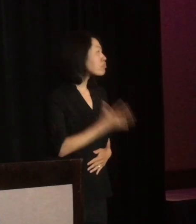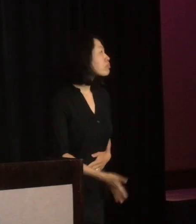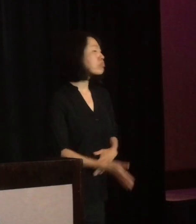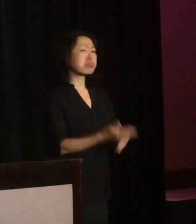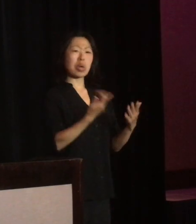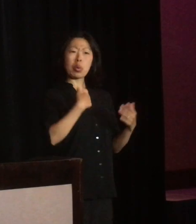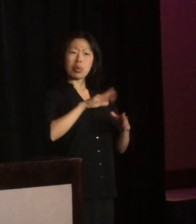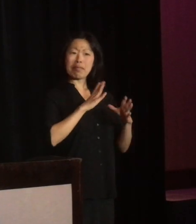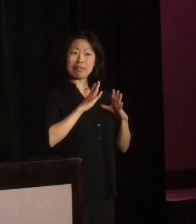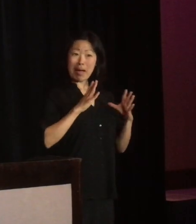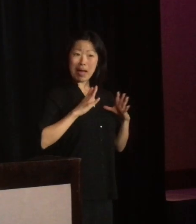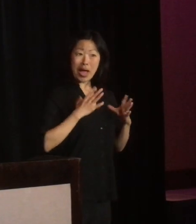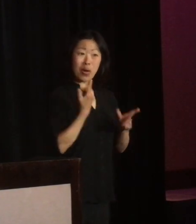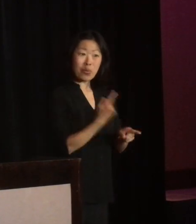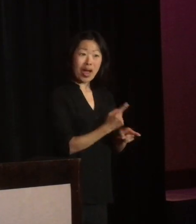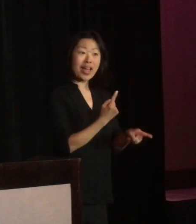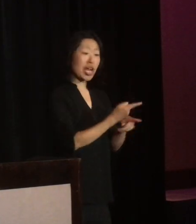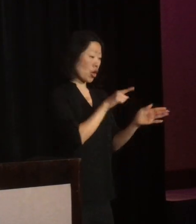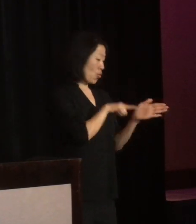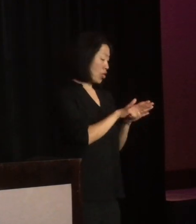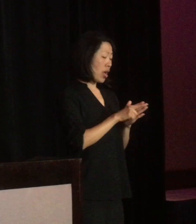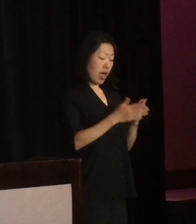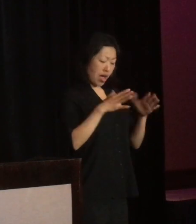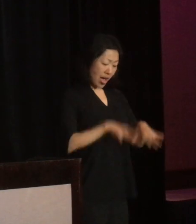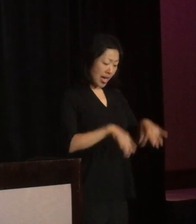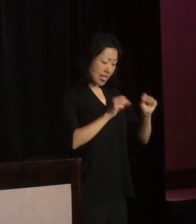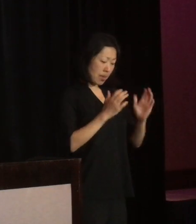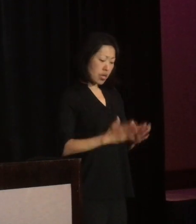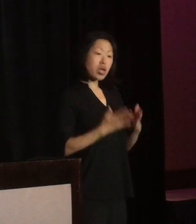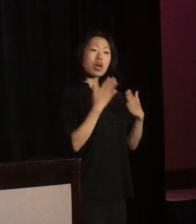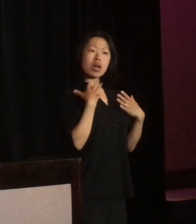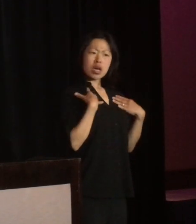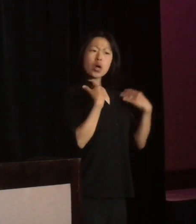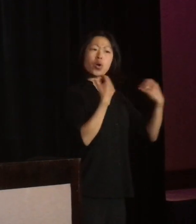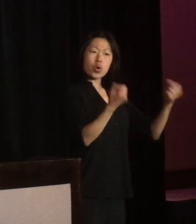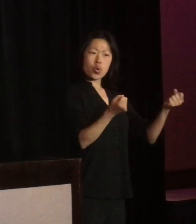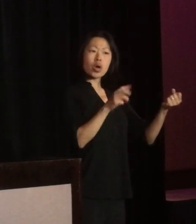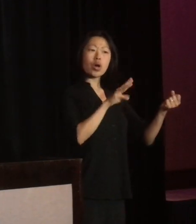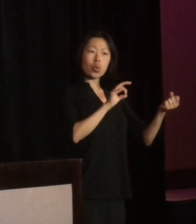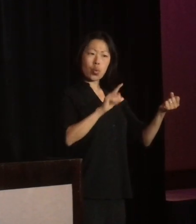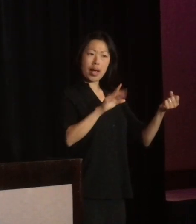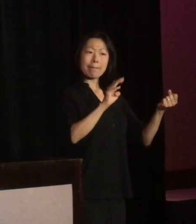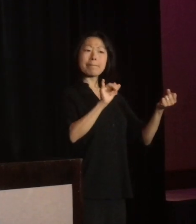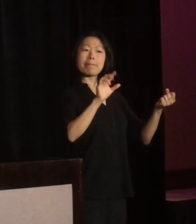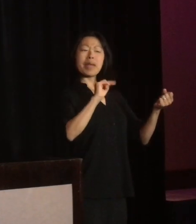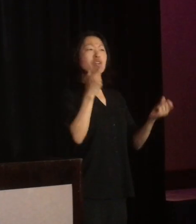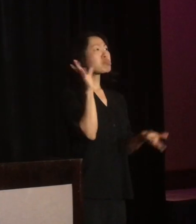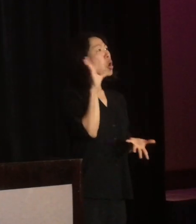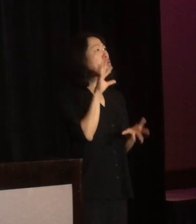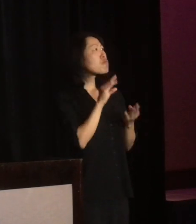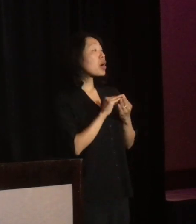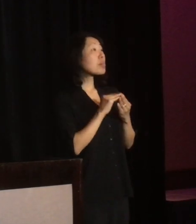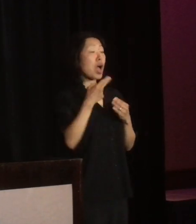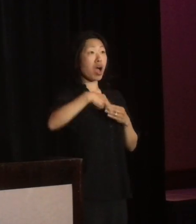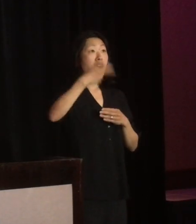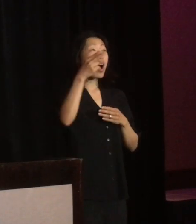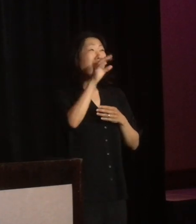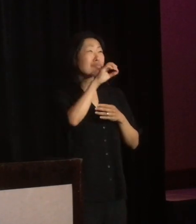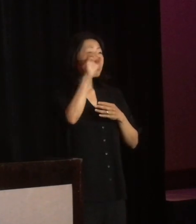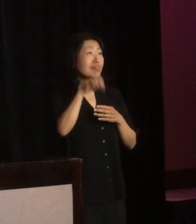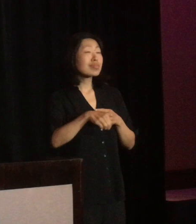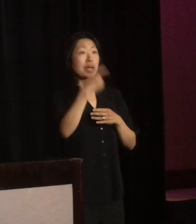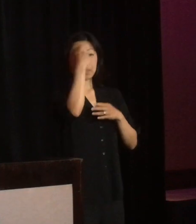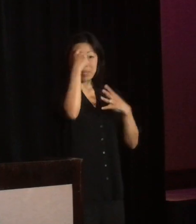the suicide research, but adoptee well-being, overall, like even though there is higher rates of mental